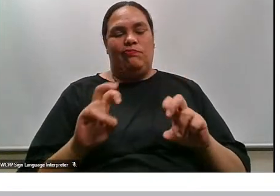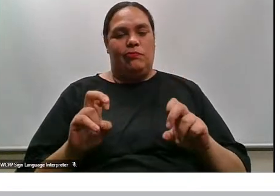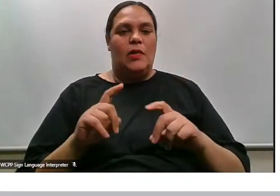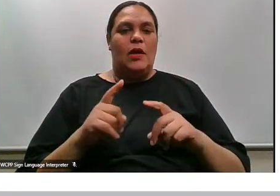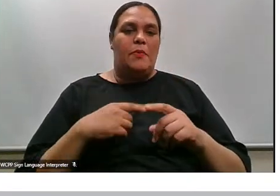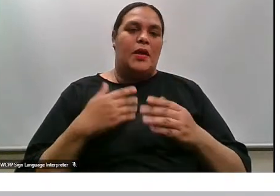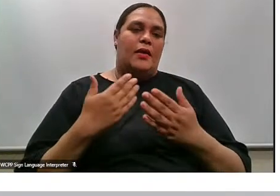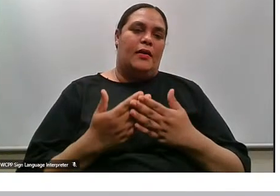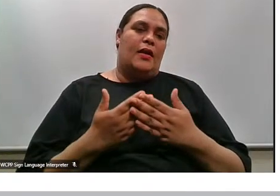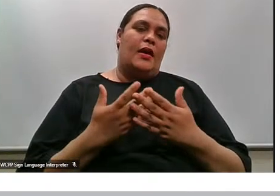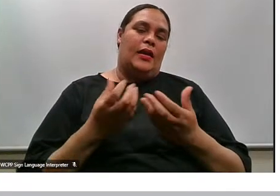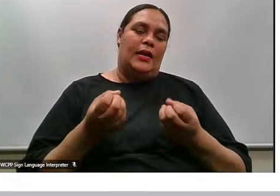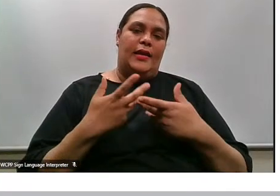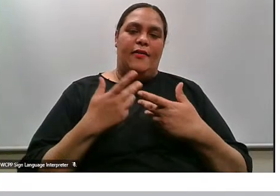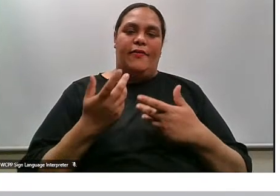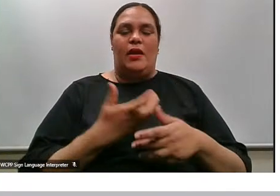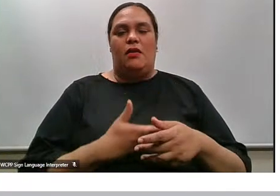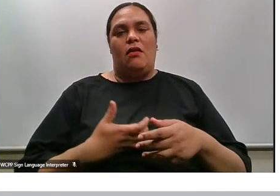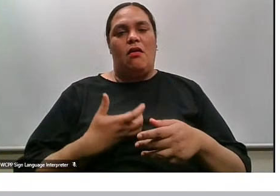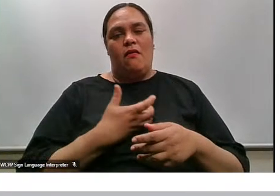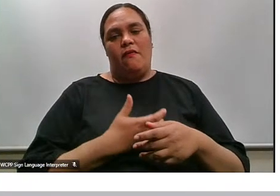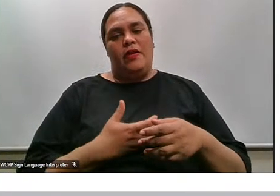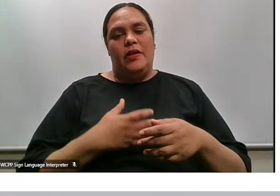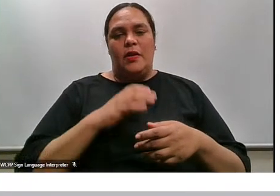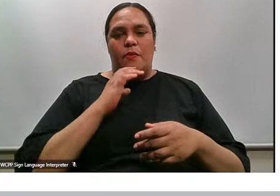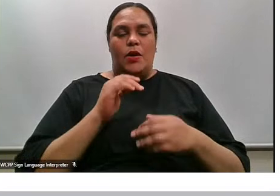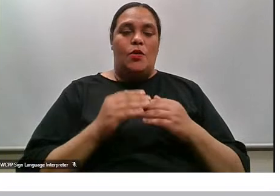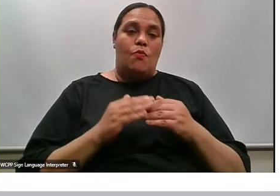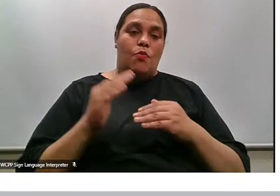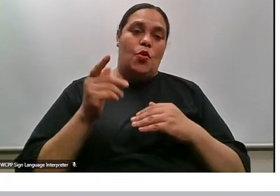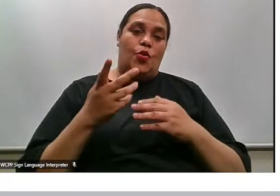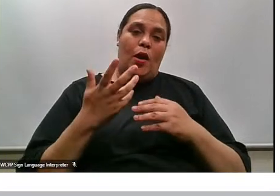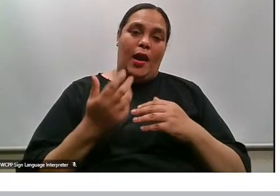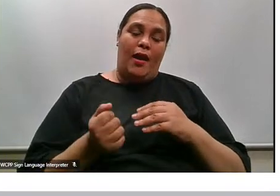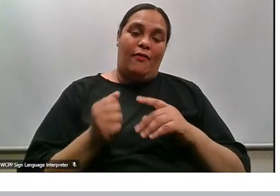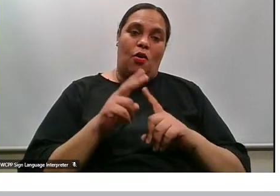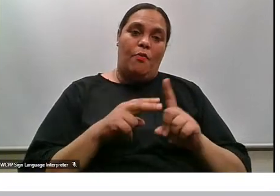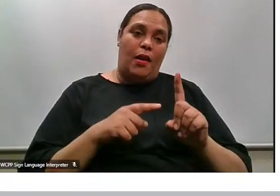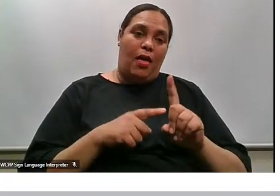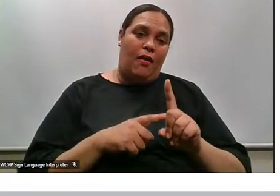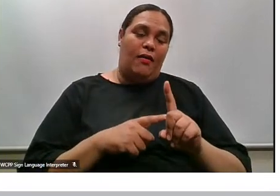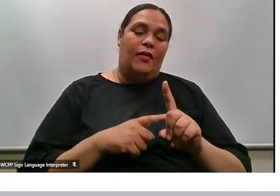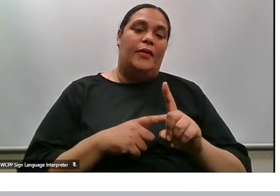are able to give us that comfort that the more you have complying